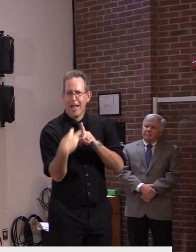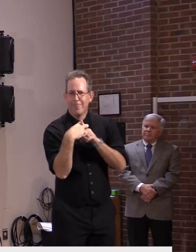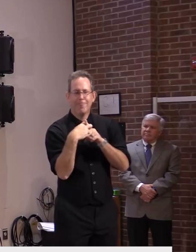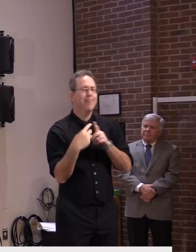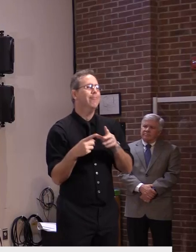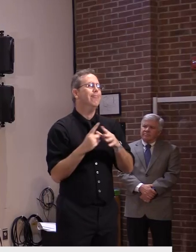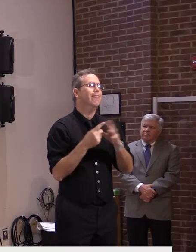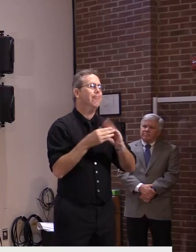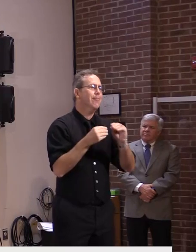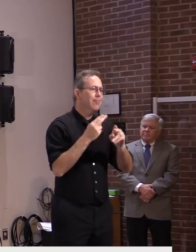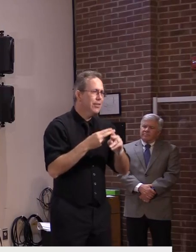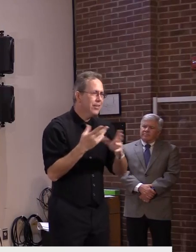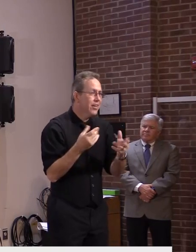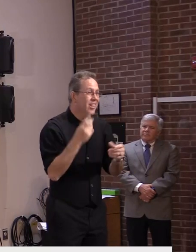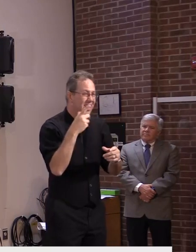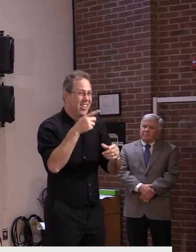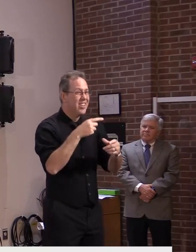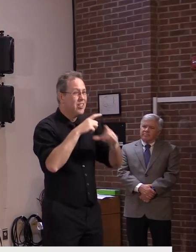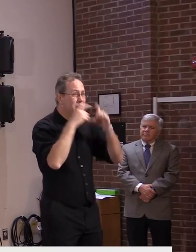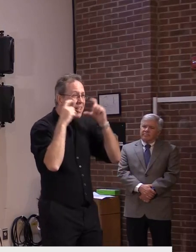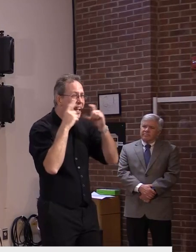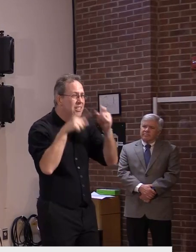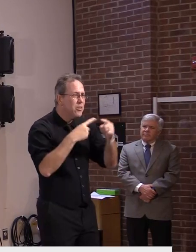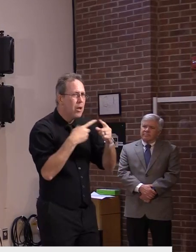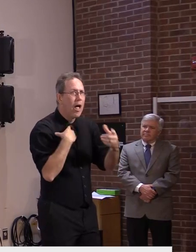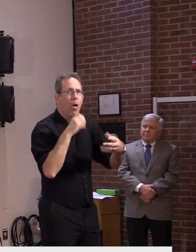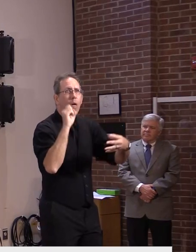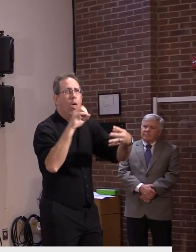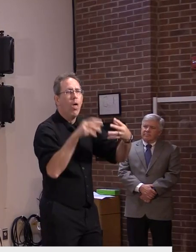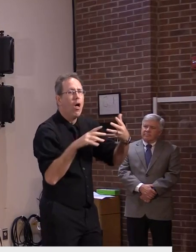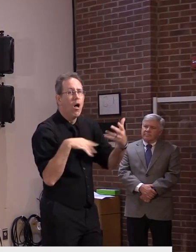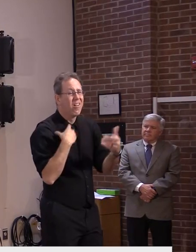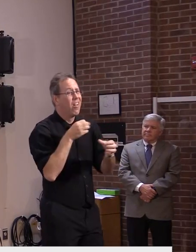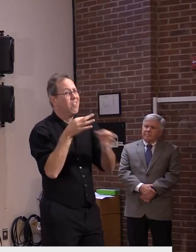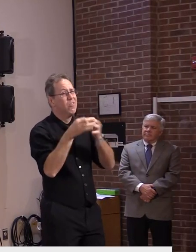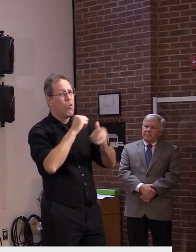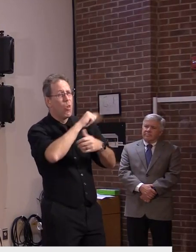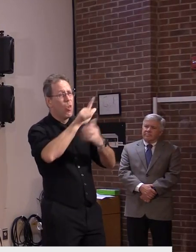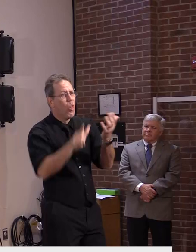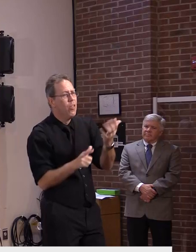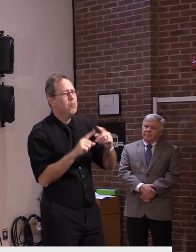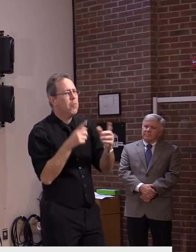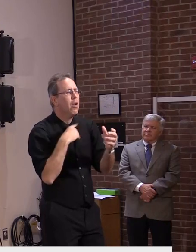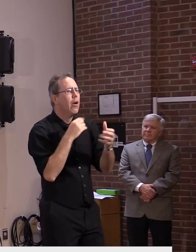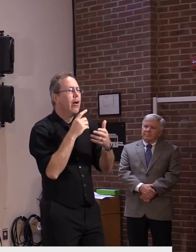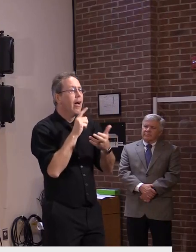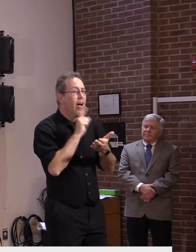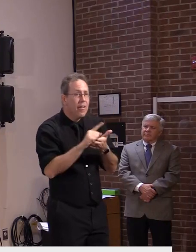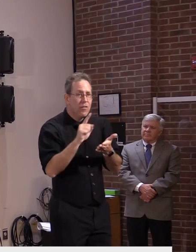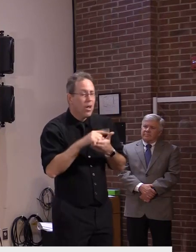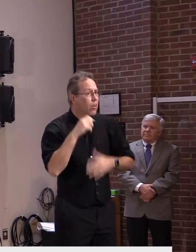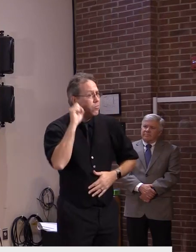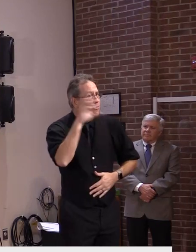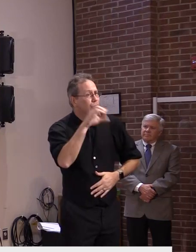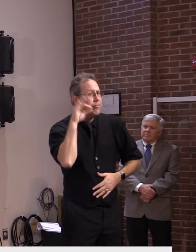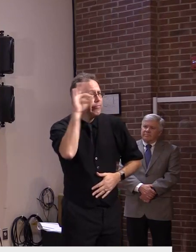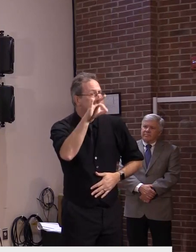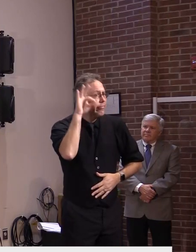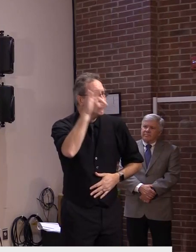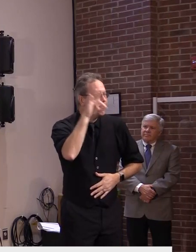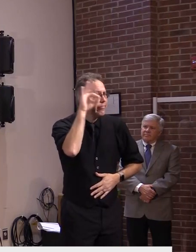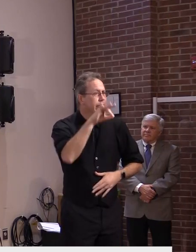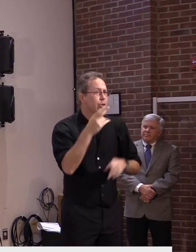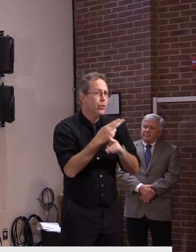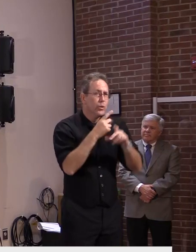I had way too much else to cover today. But I've been very consistently standing up here recommending indoor masking in concert with